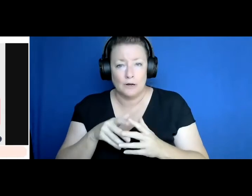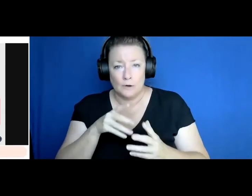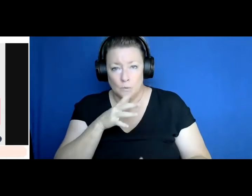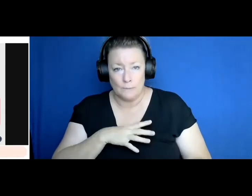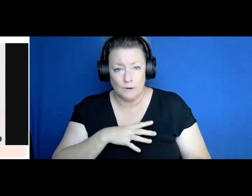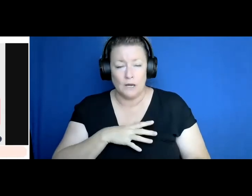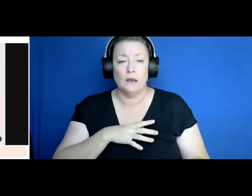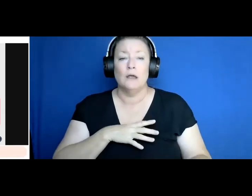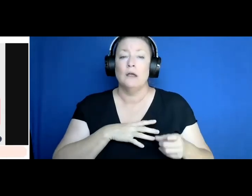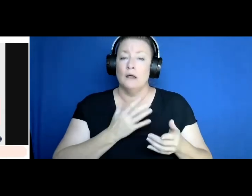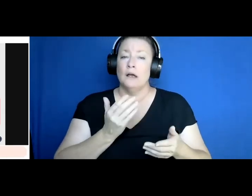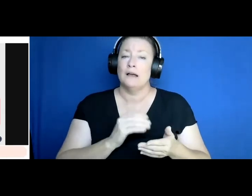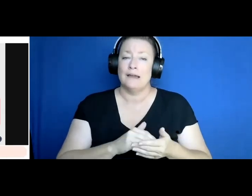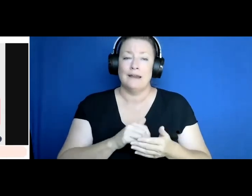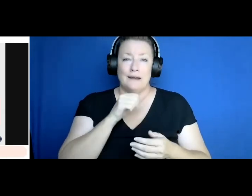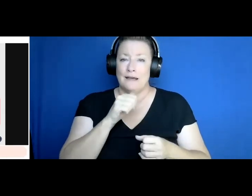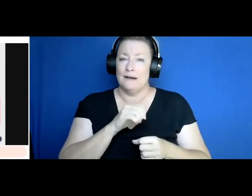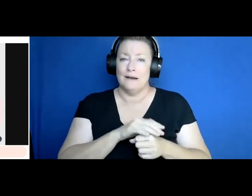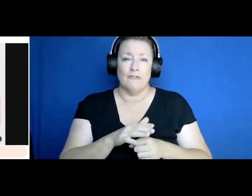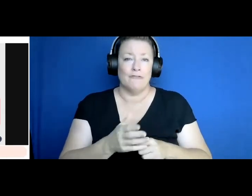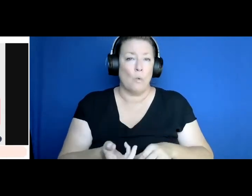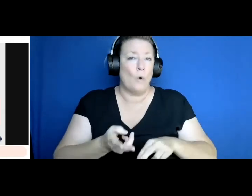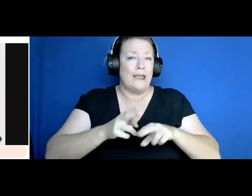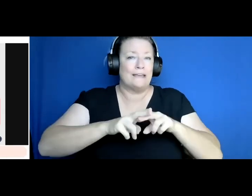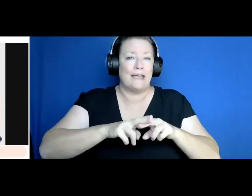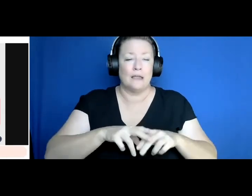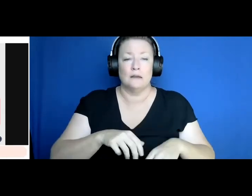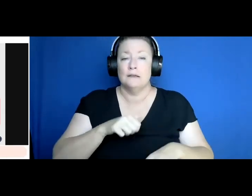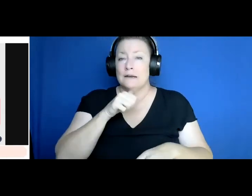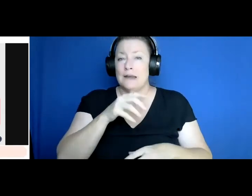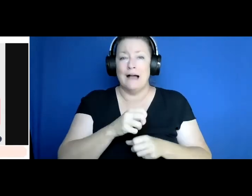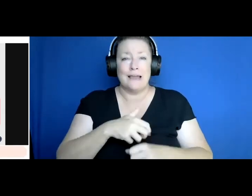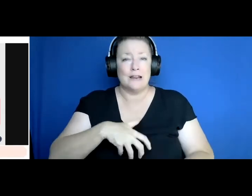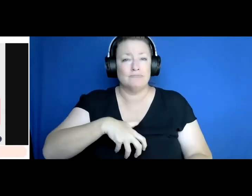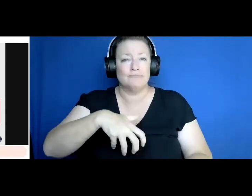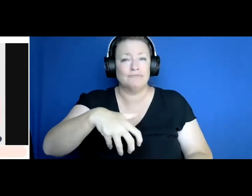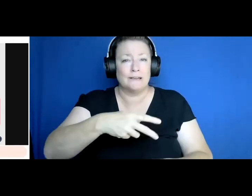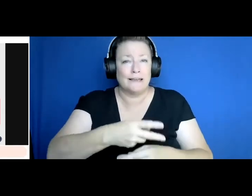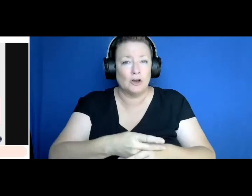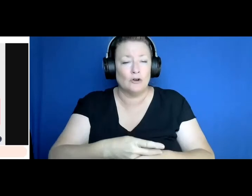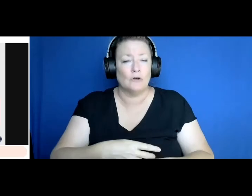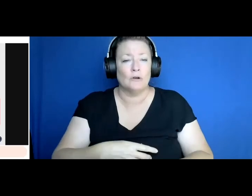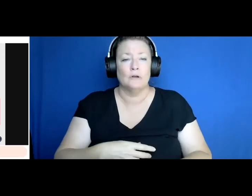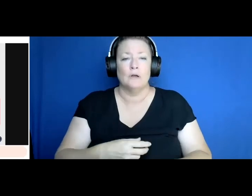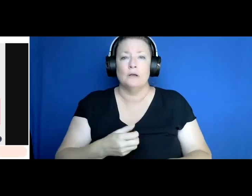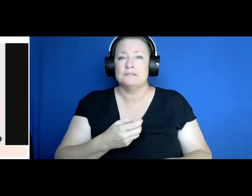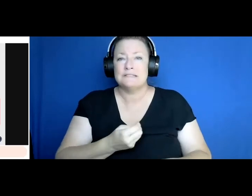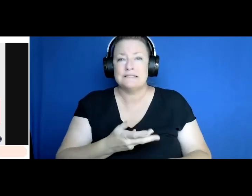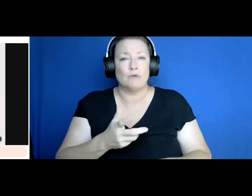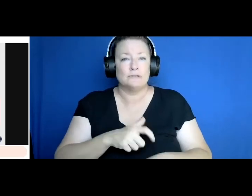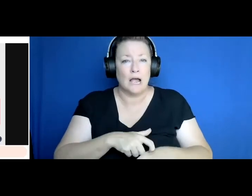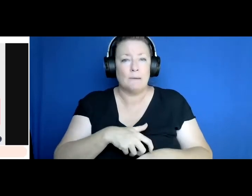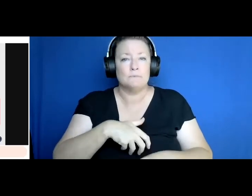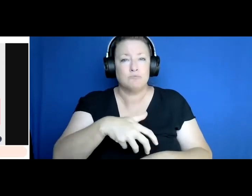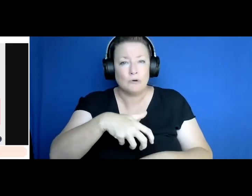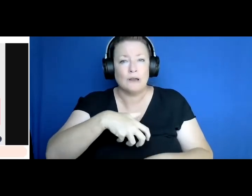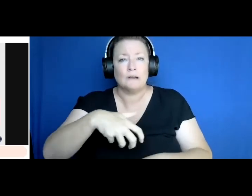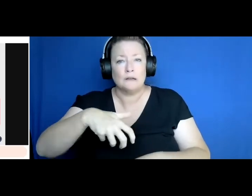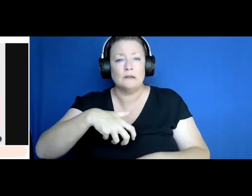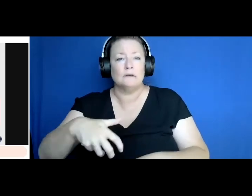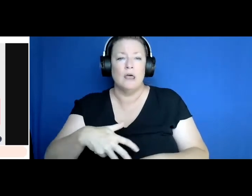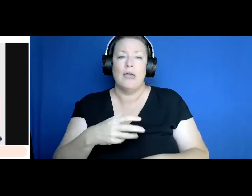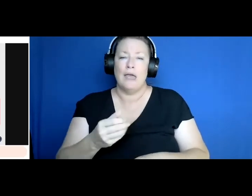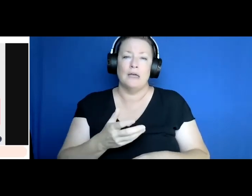weight gain, not receiving prenatal care, multiple gestations, and a previous preterm birth. So if